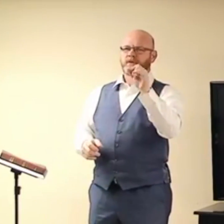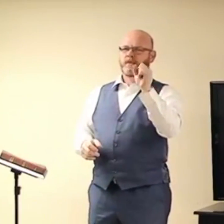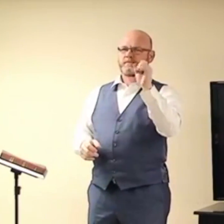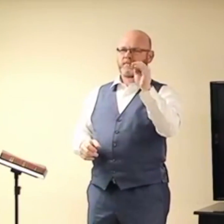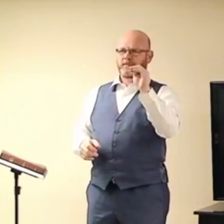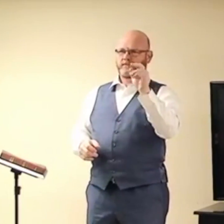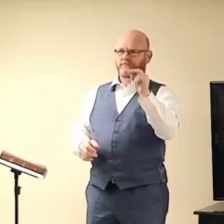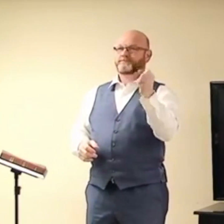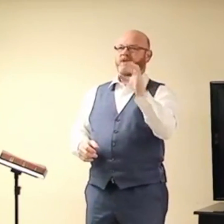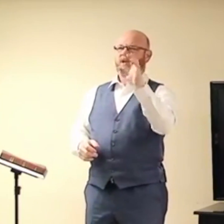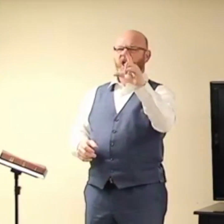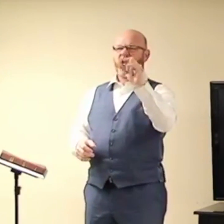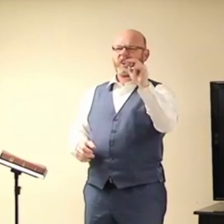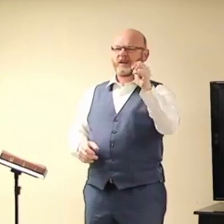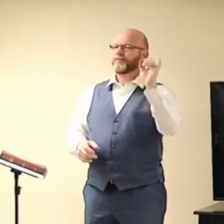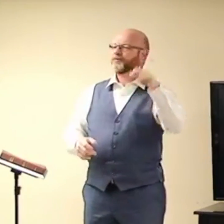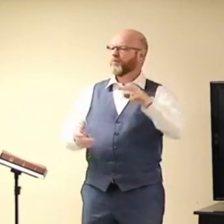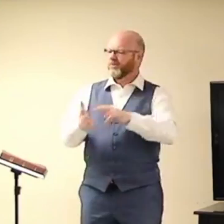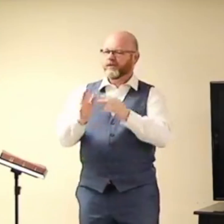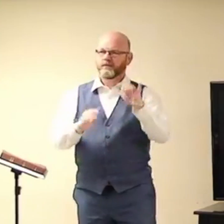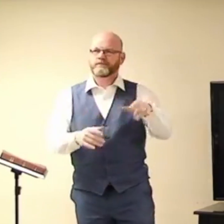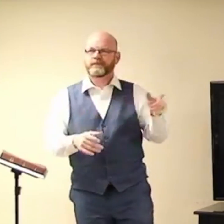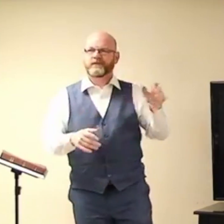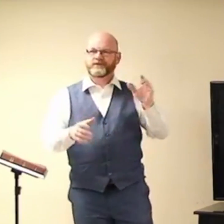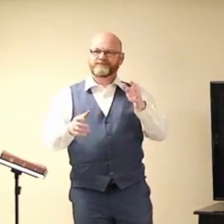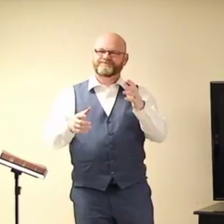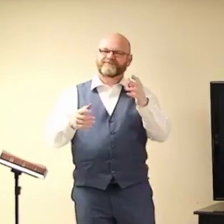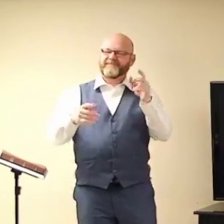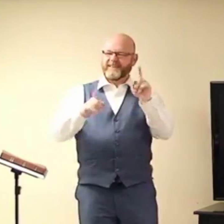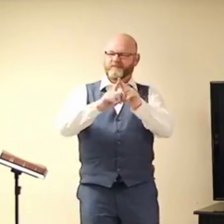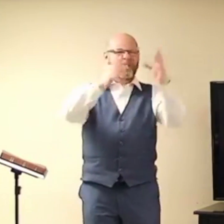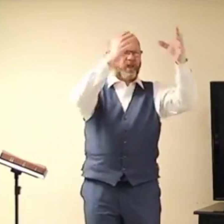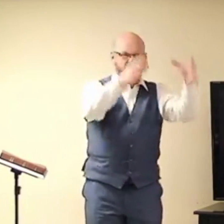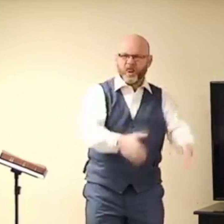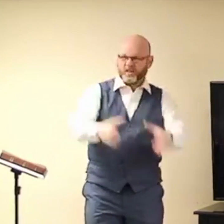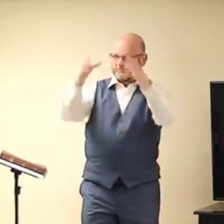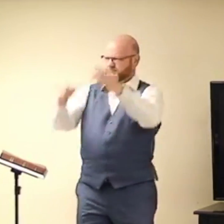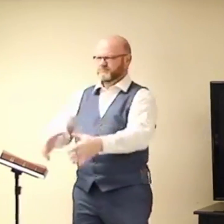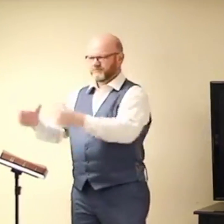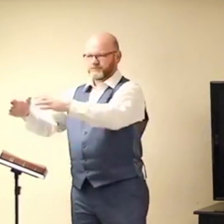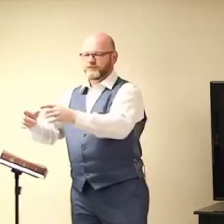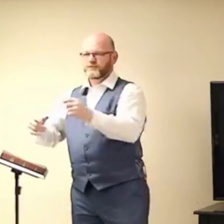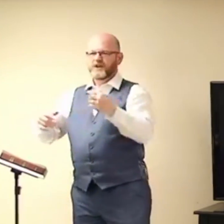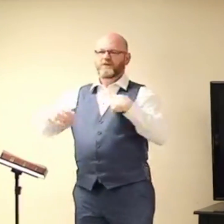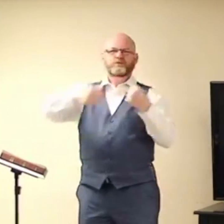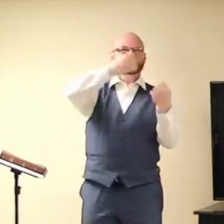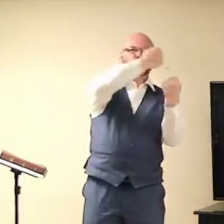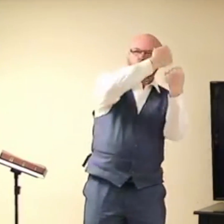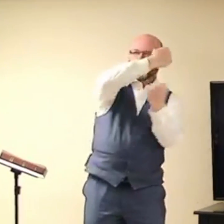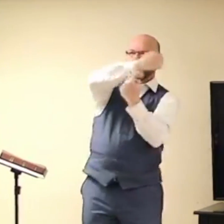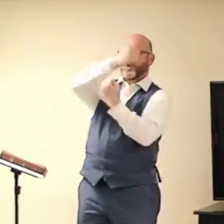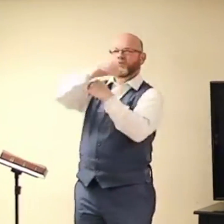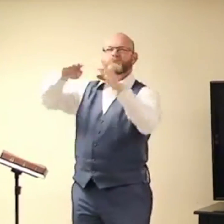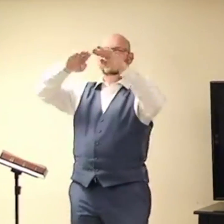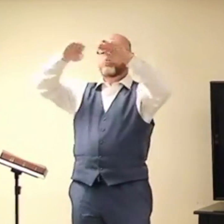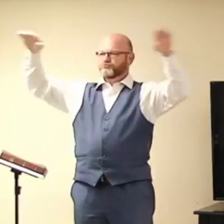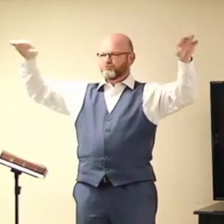Solomon's colonnade, which was a row of columns that had that were supporting a roof